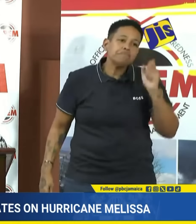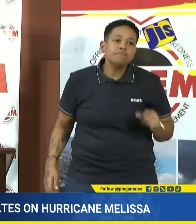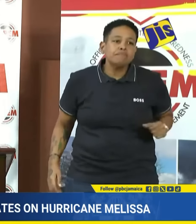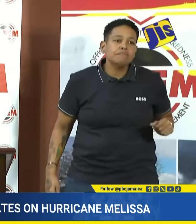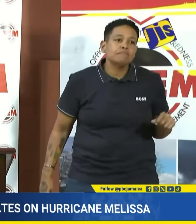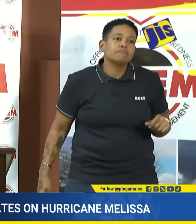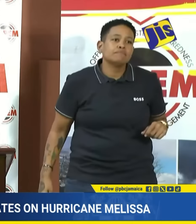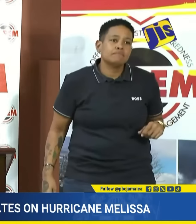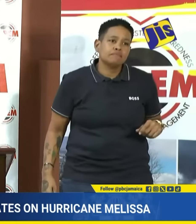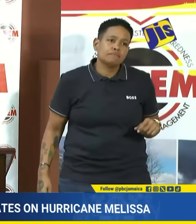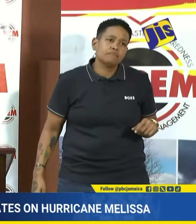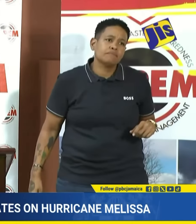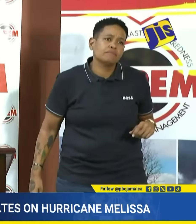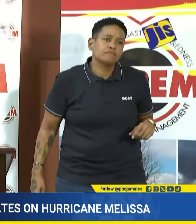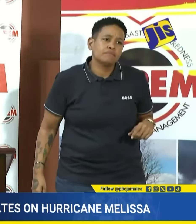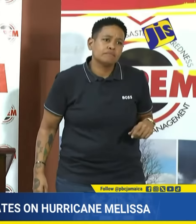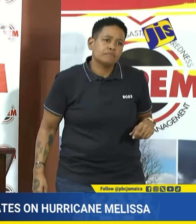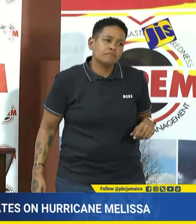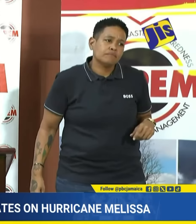God, what is this?